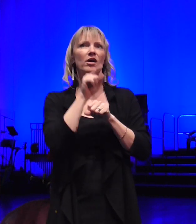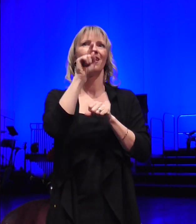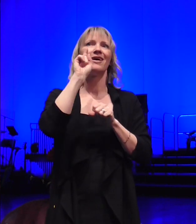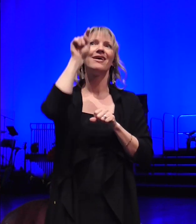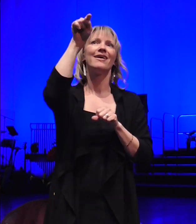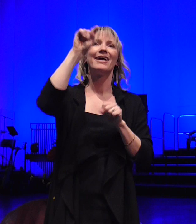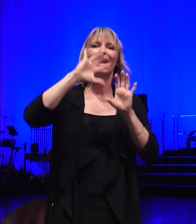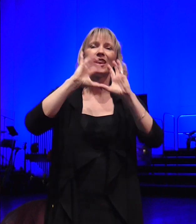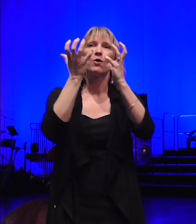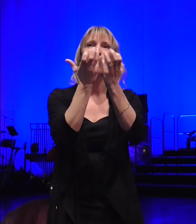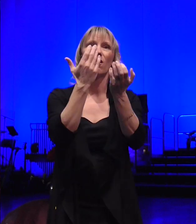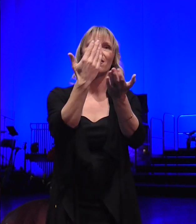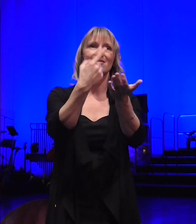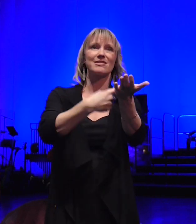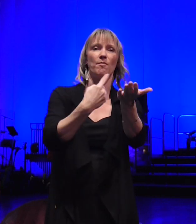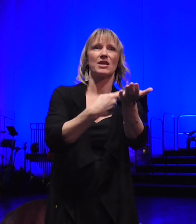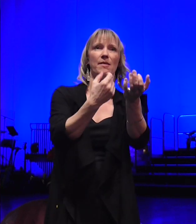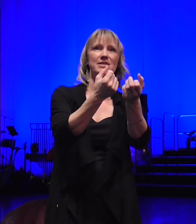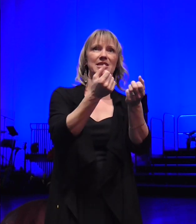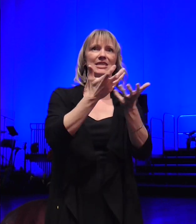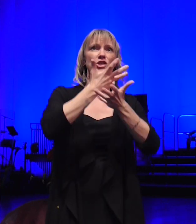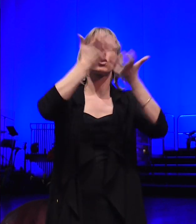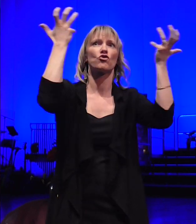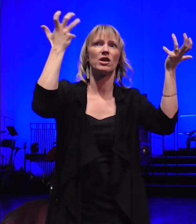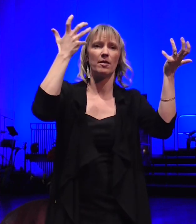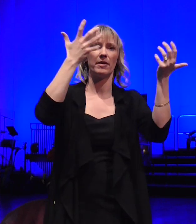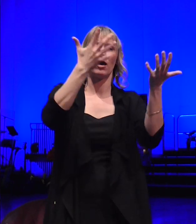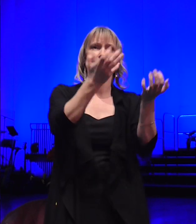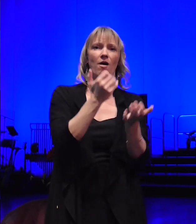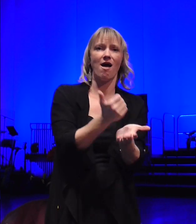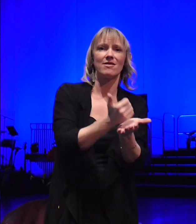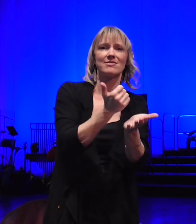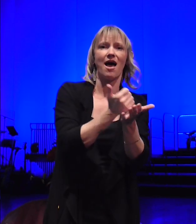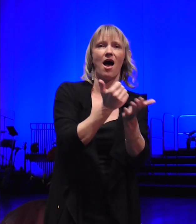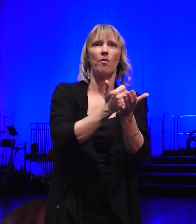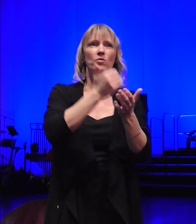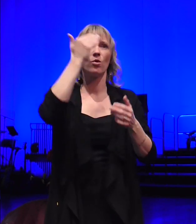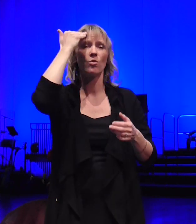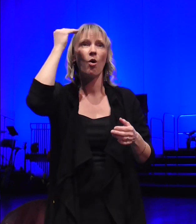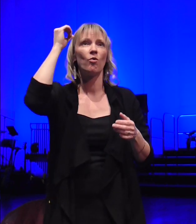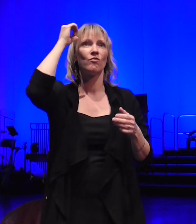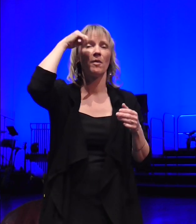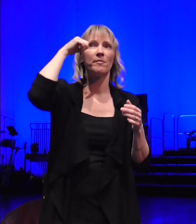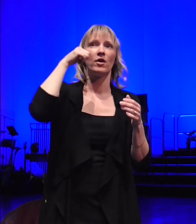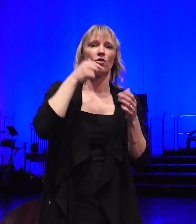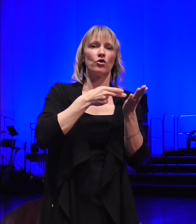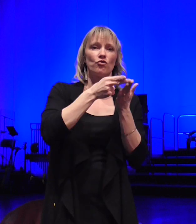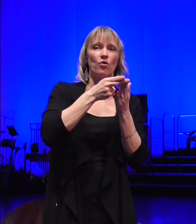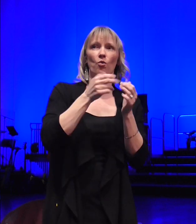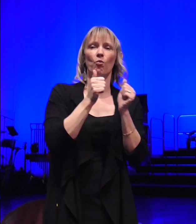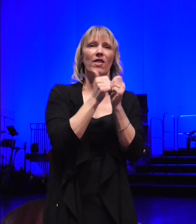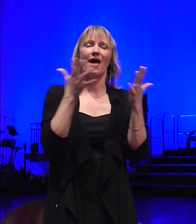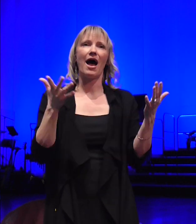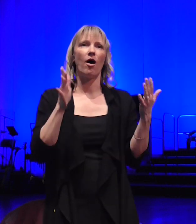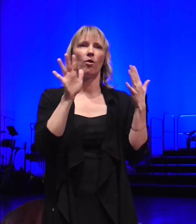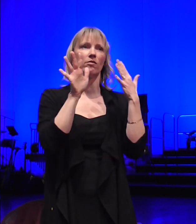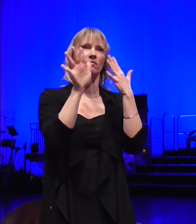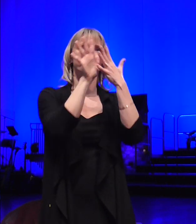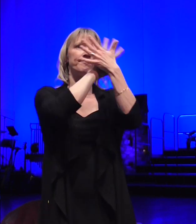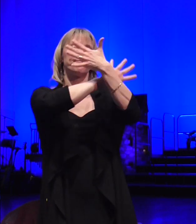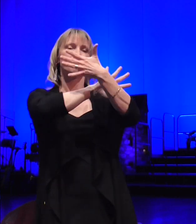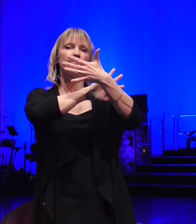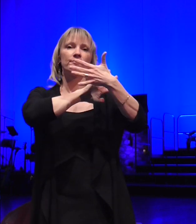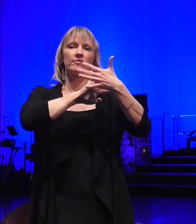sometimes screaming at us for help, to know and remember the truth without any illusions of the challenges that may be